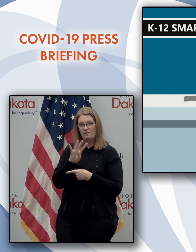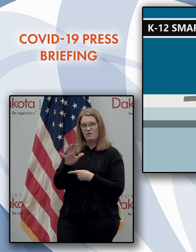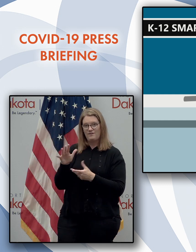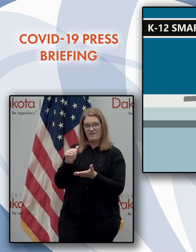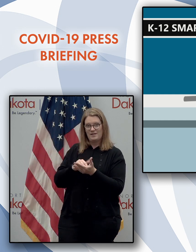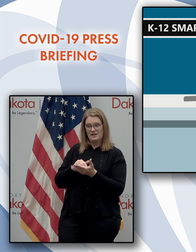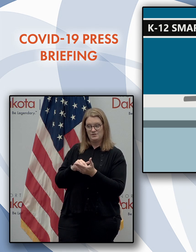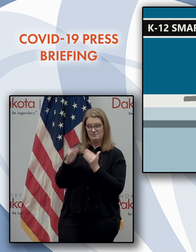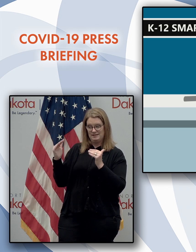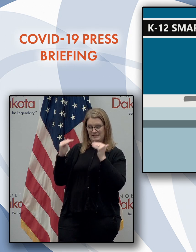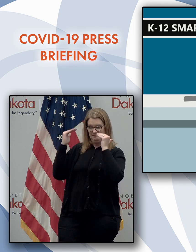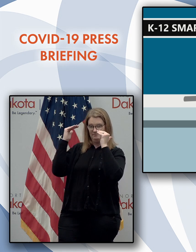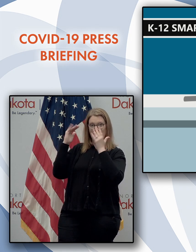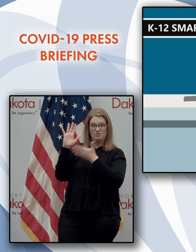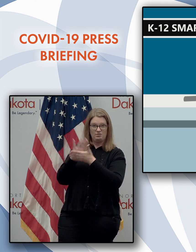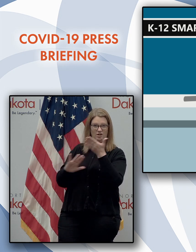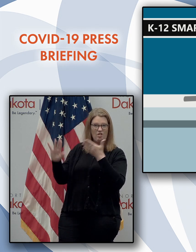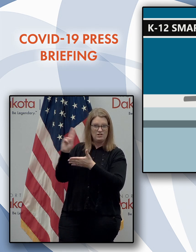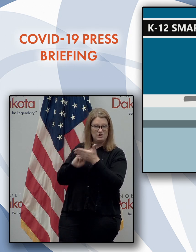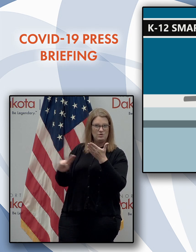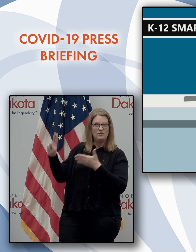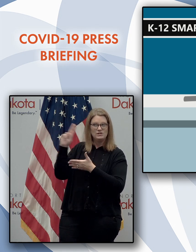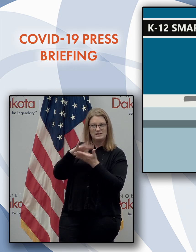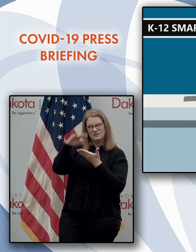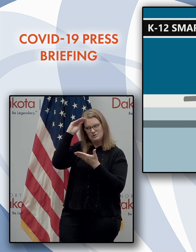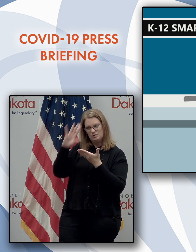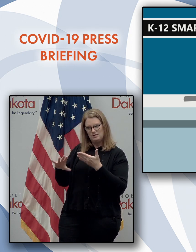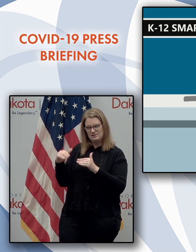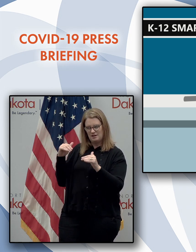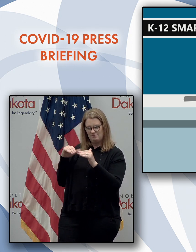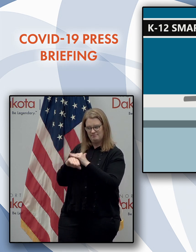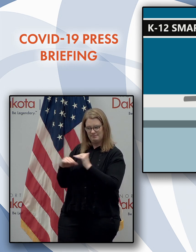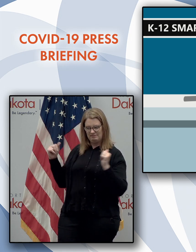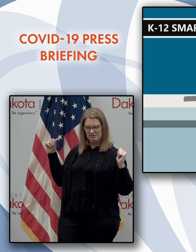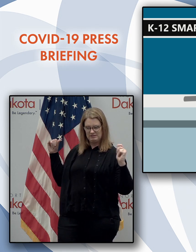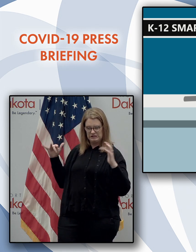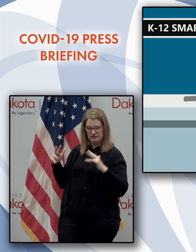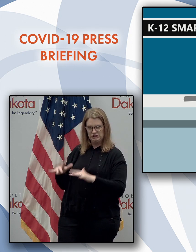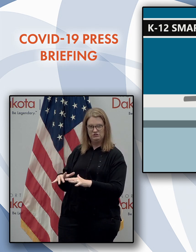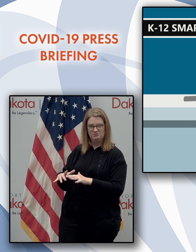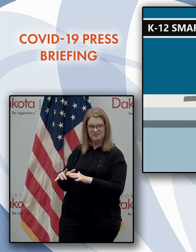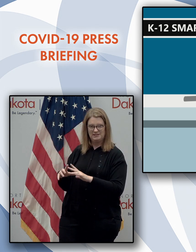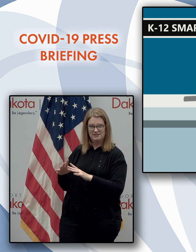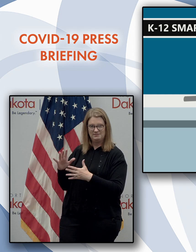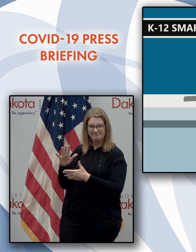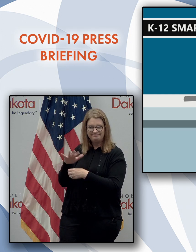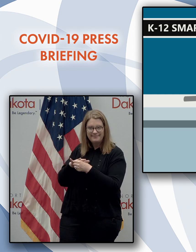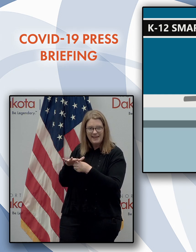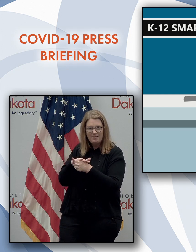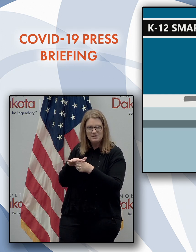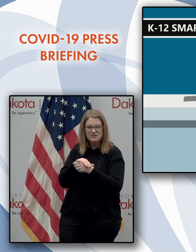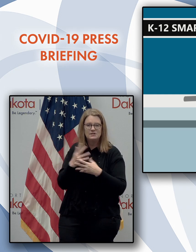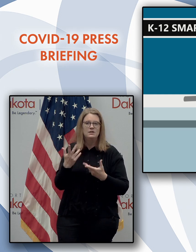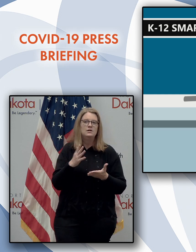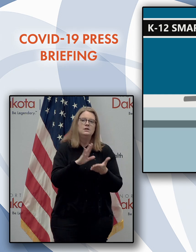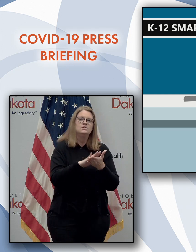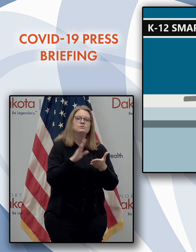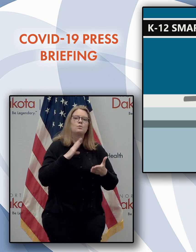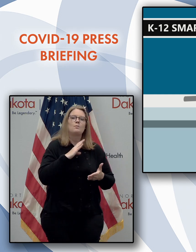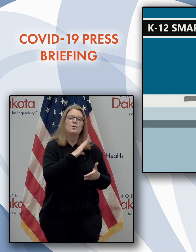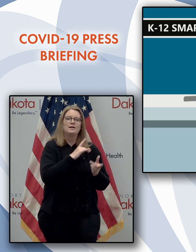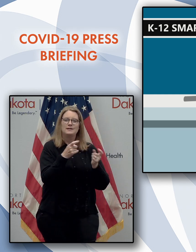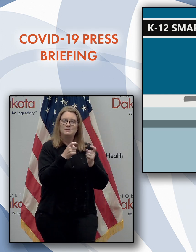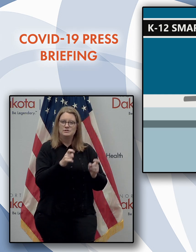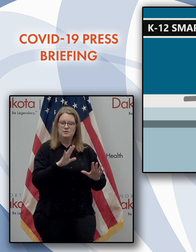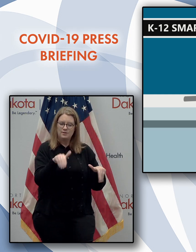higher education students heading back all into congregate learning settings. Our guidance gives school boards and administrators the